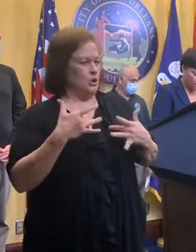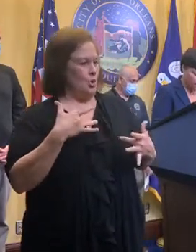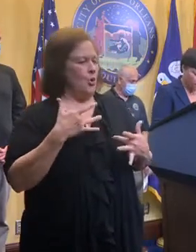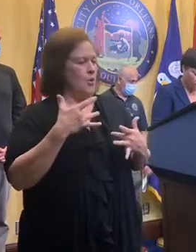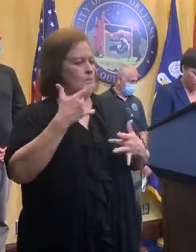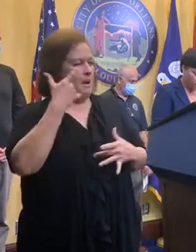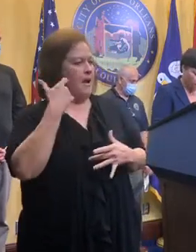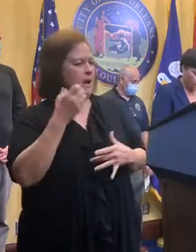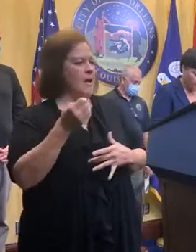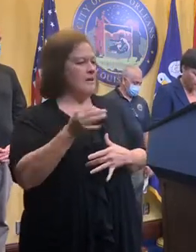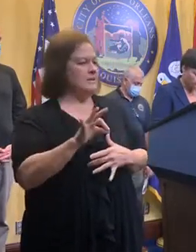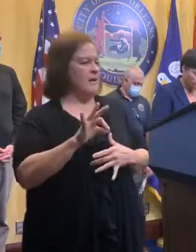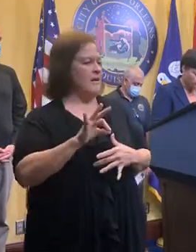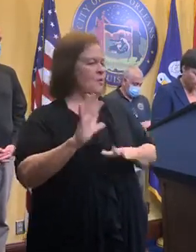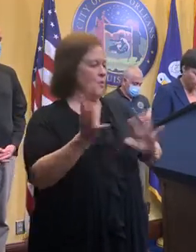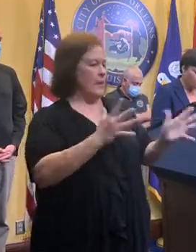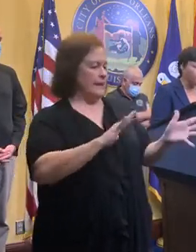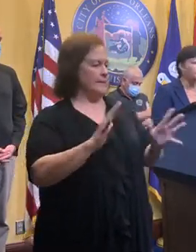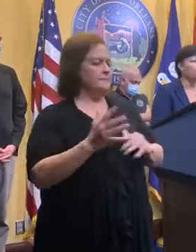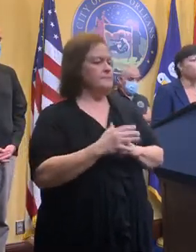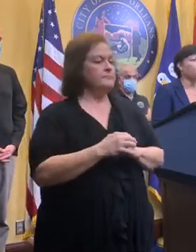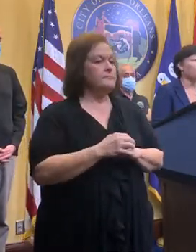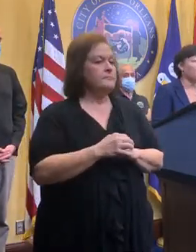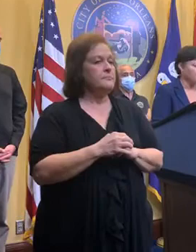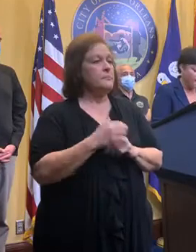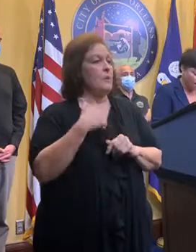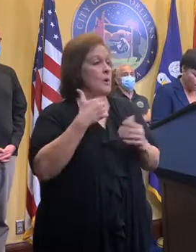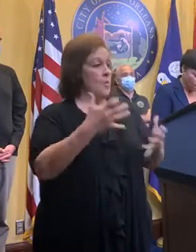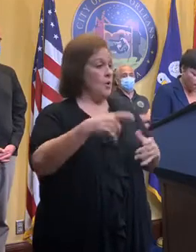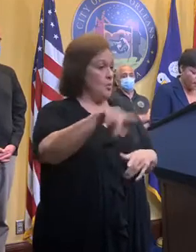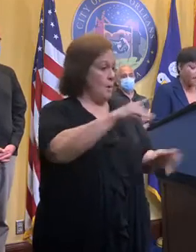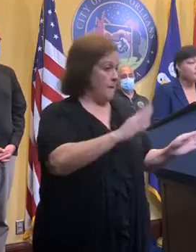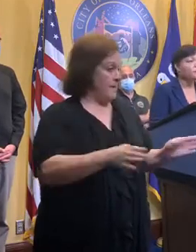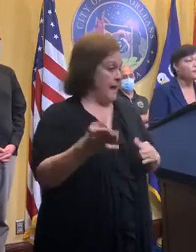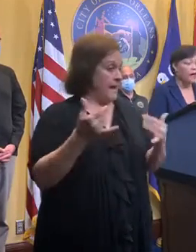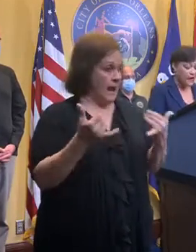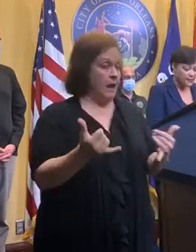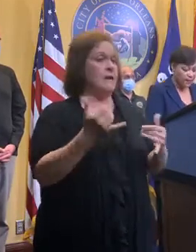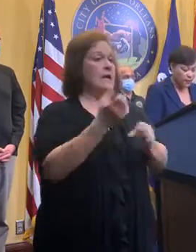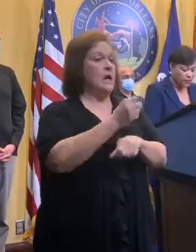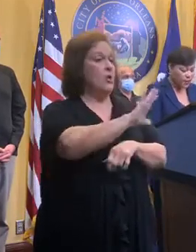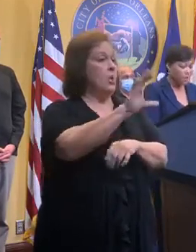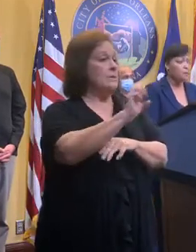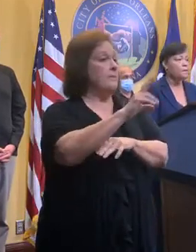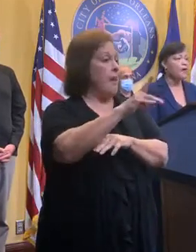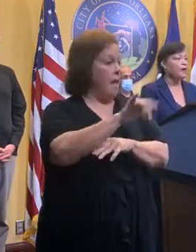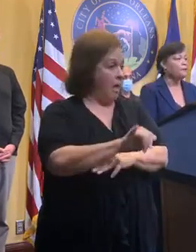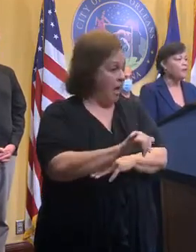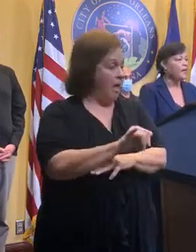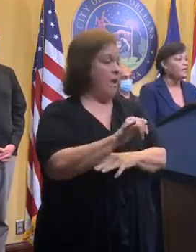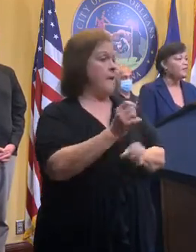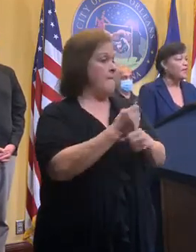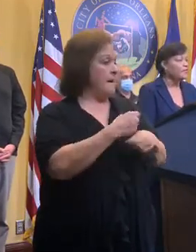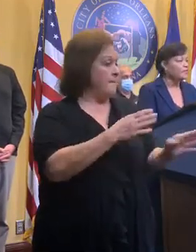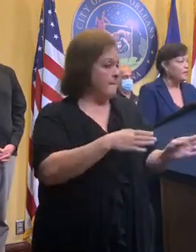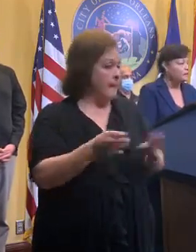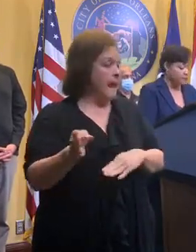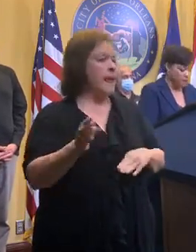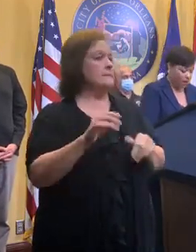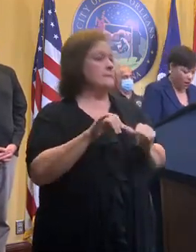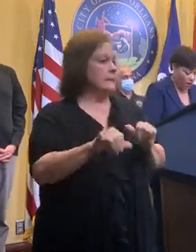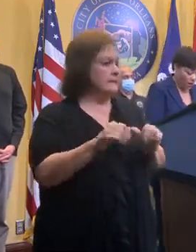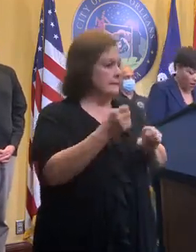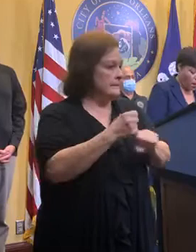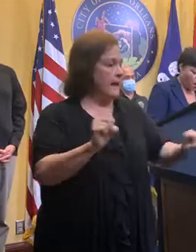when it comes, of course, to wind. We need folks to prepare now, get the supplies that you need, make a plan, stay